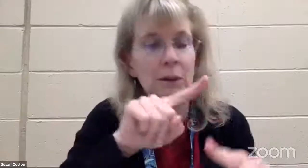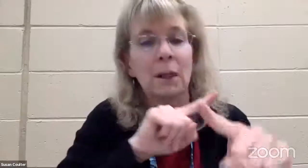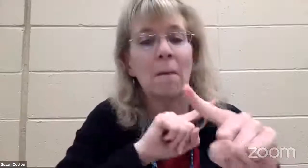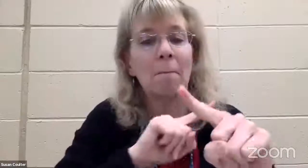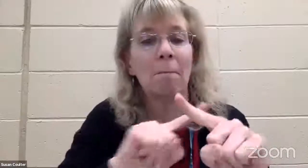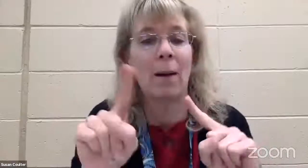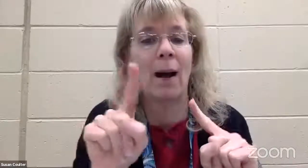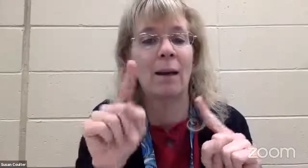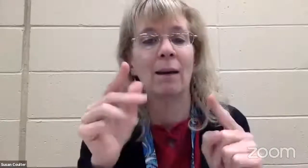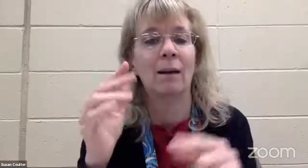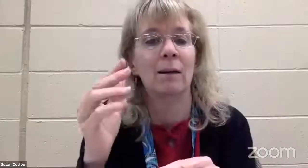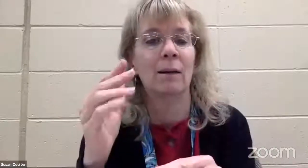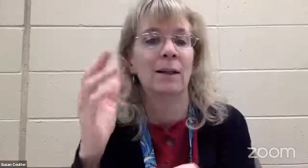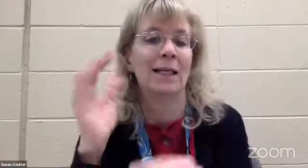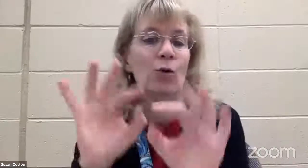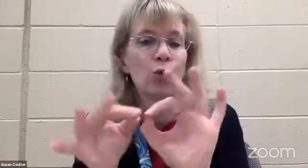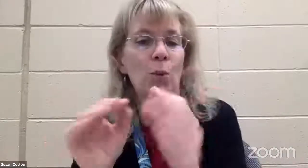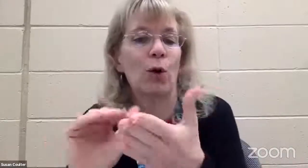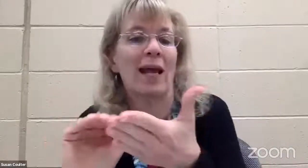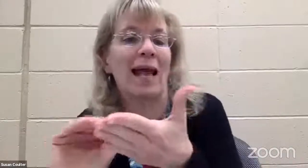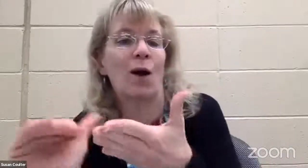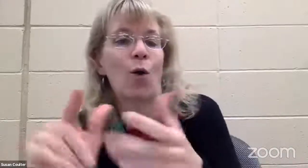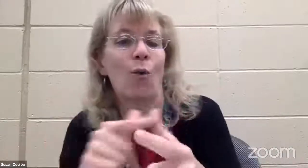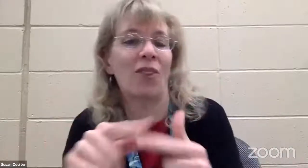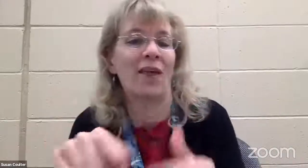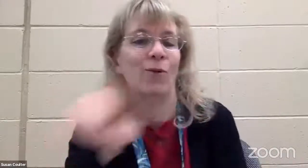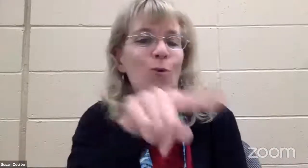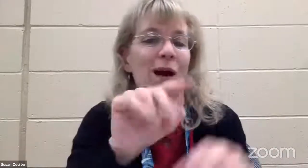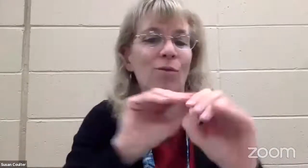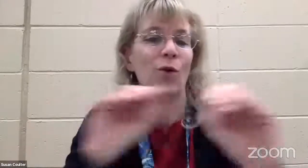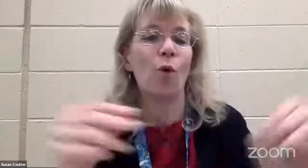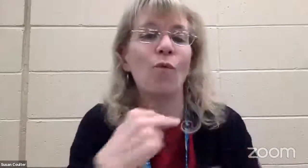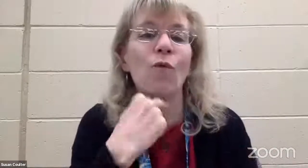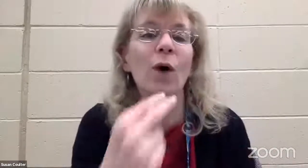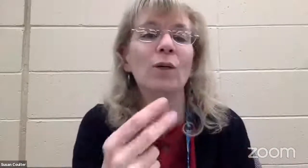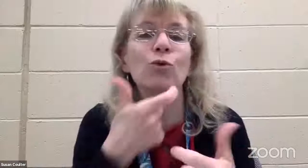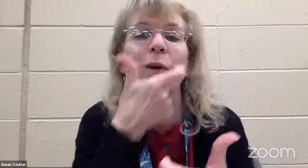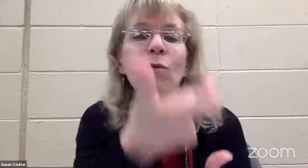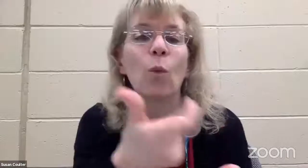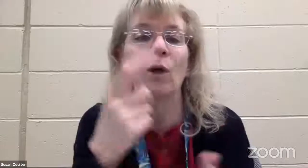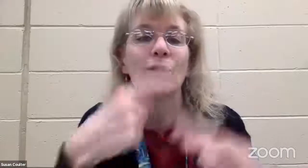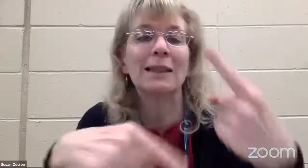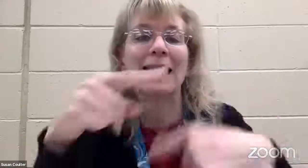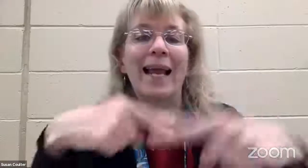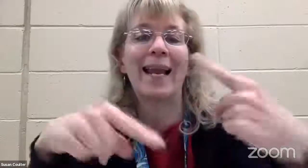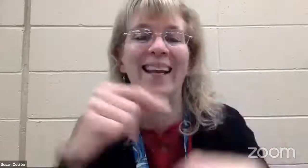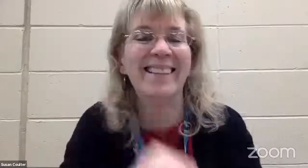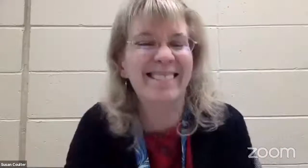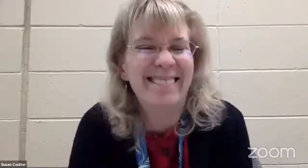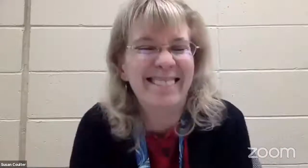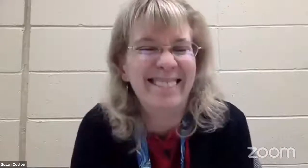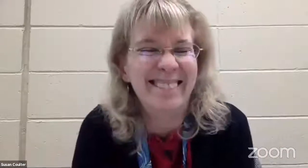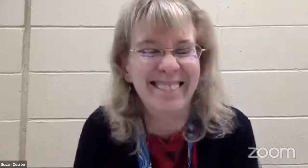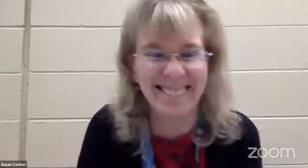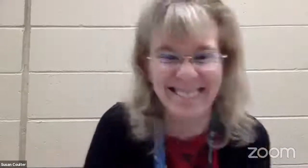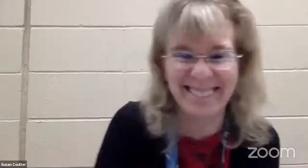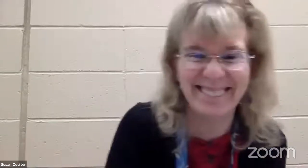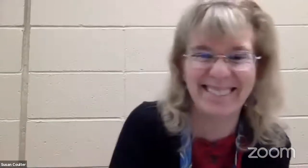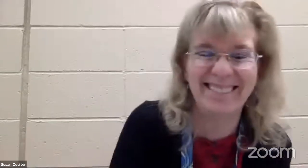show her artwork, but the interpreters are dismissed. We will have no more interpreting